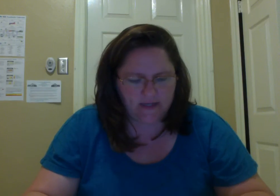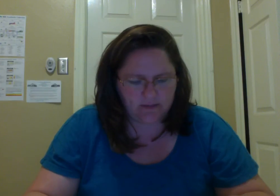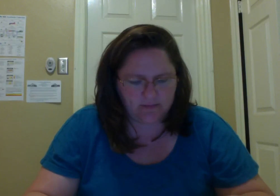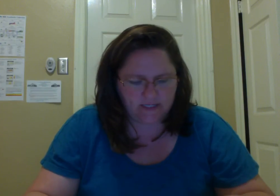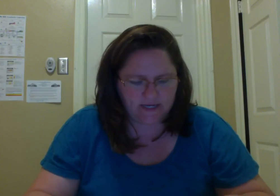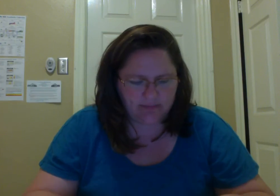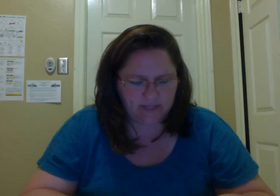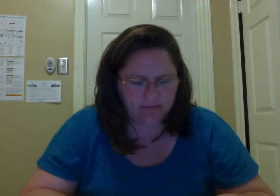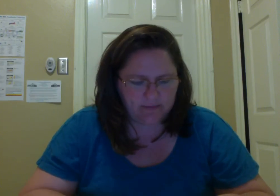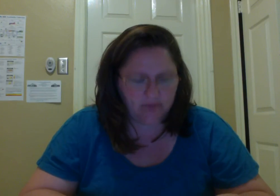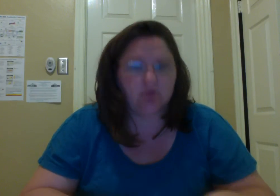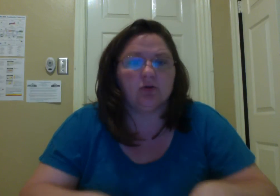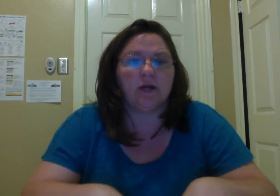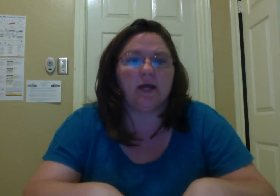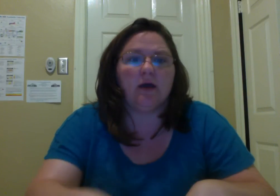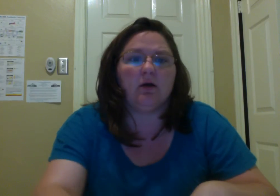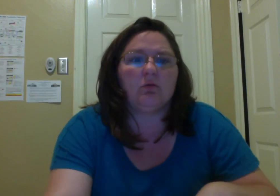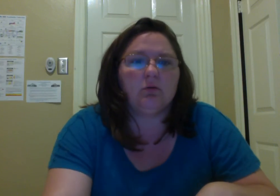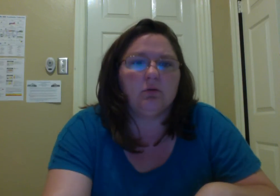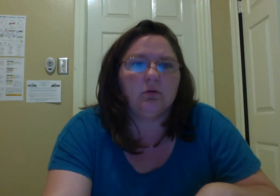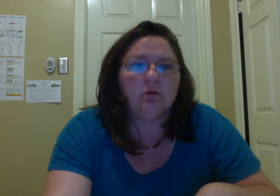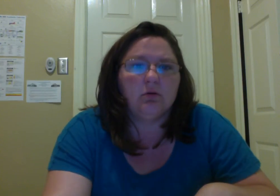Adam, can I play with my computer now?